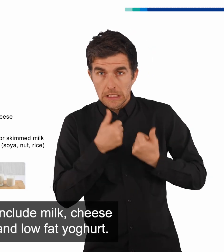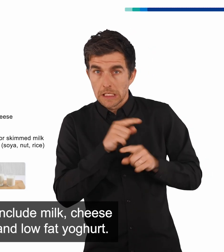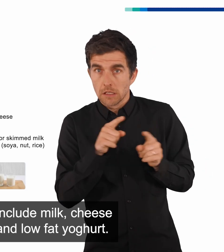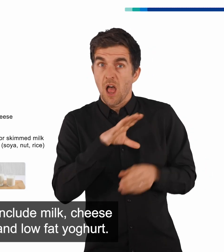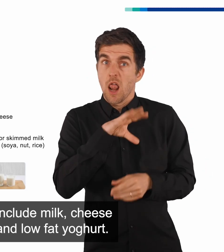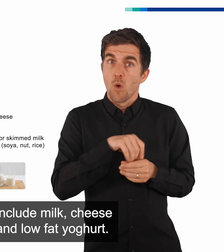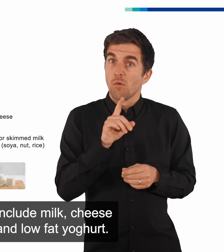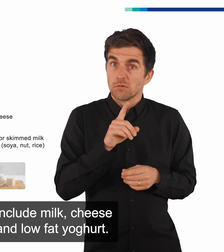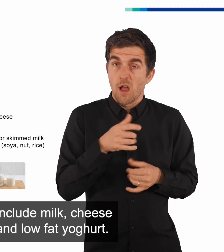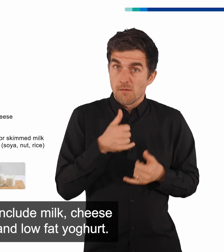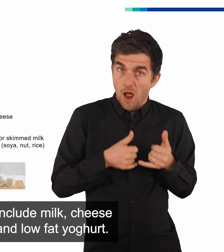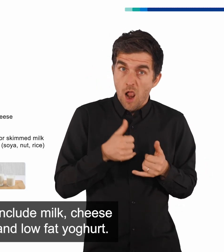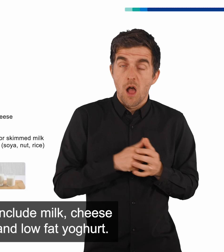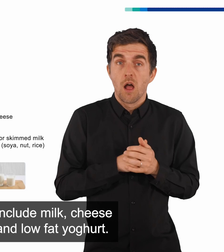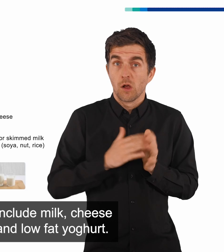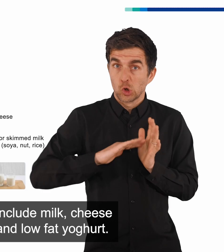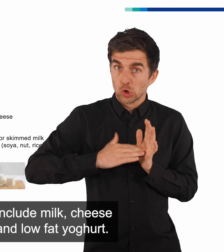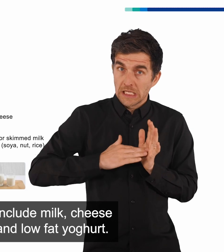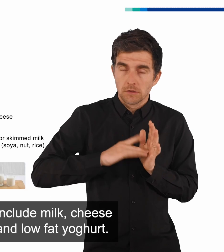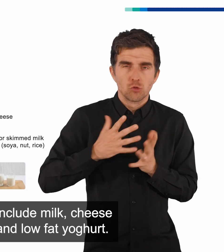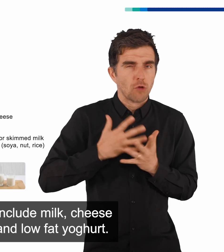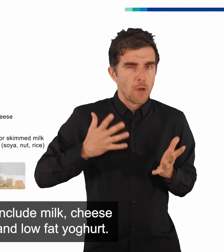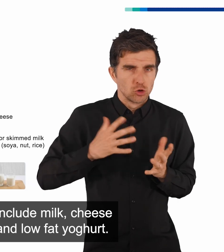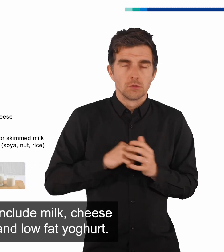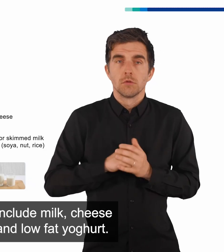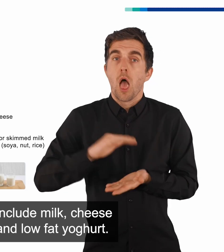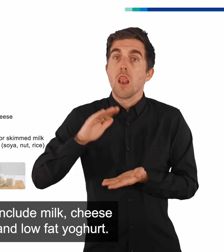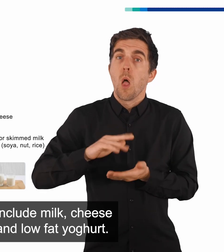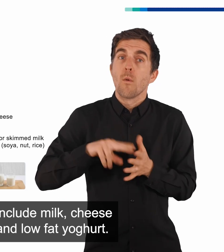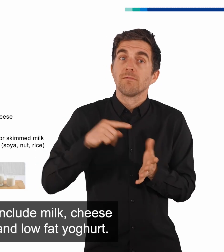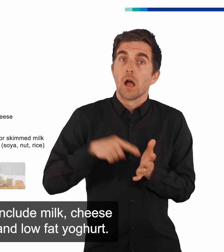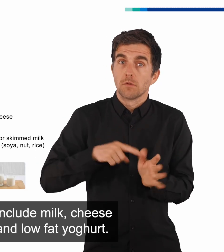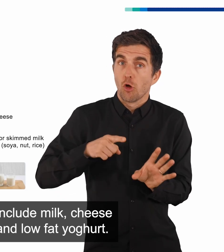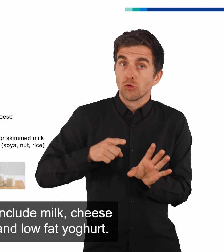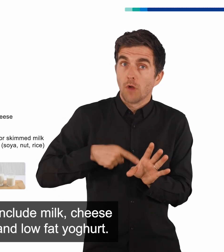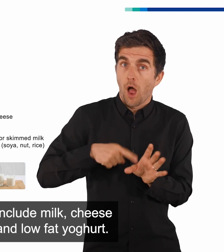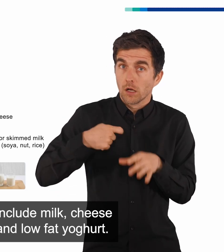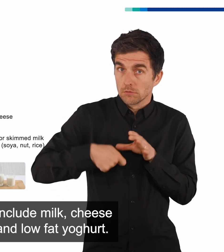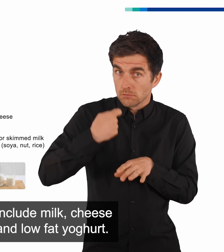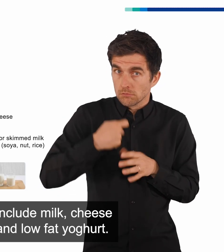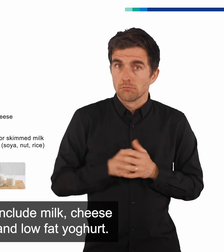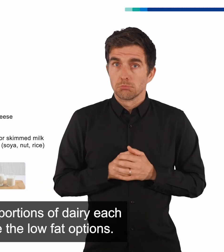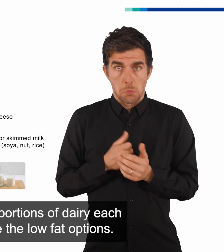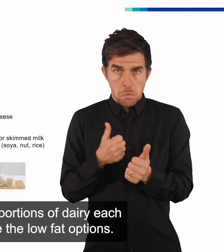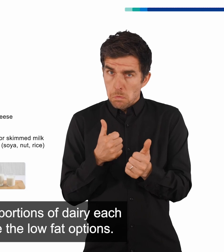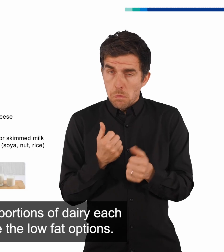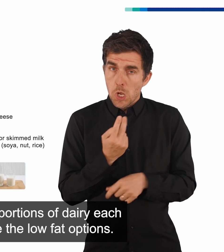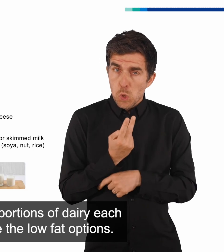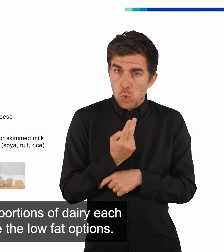low-fat yogurt. It is okay to have 2 or 3 portions of dairy each day, but try to choose the low-fat